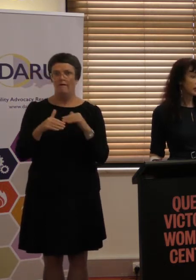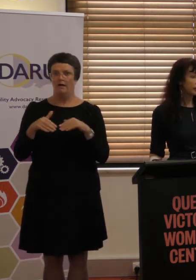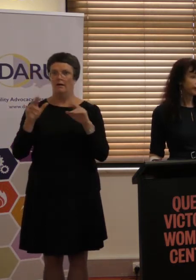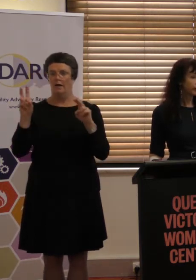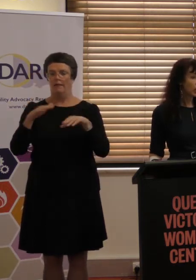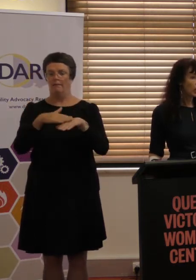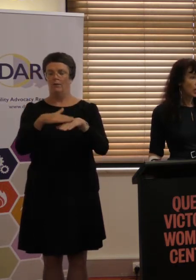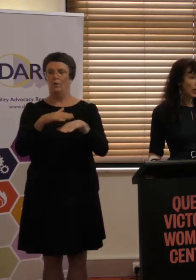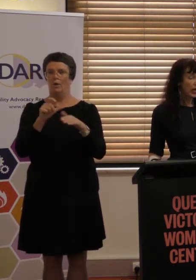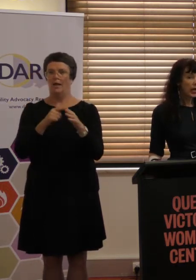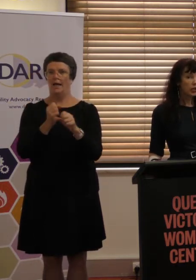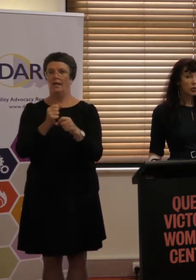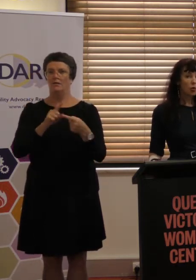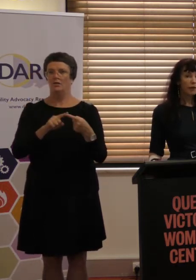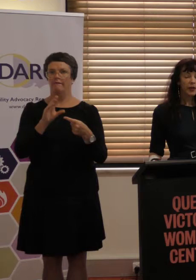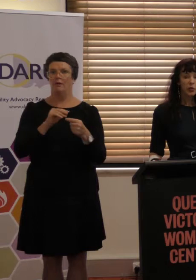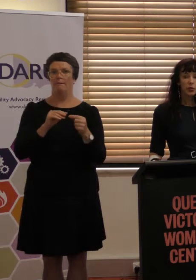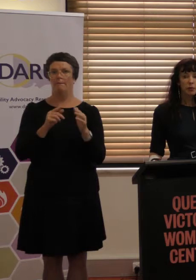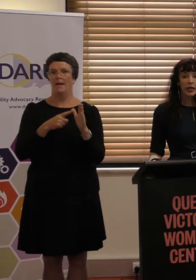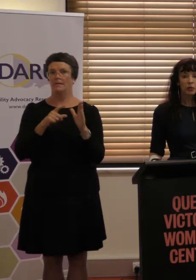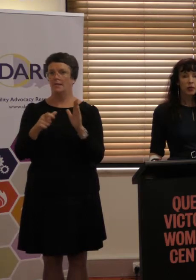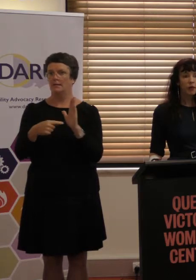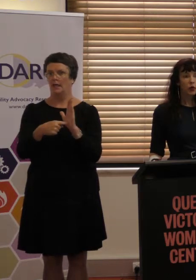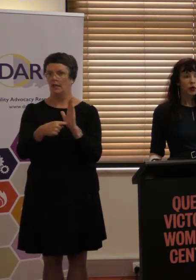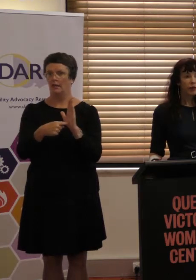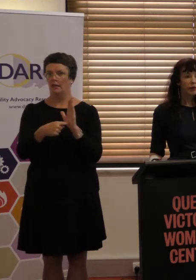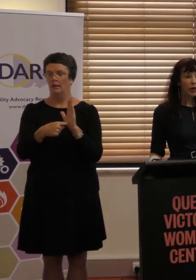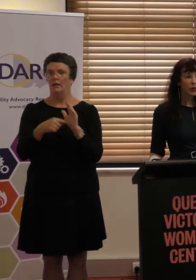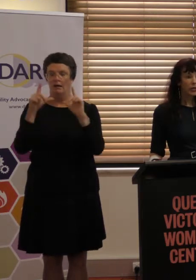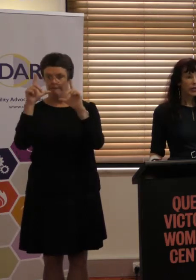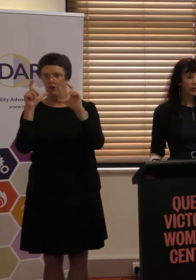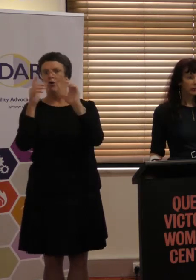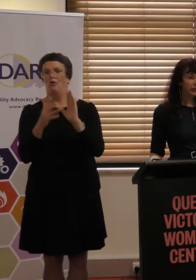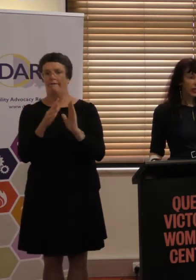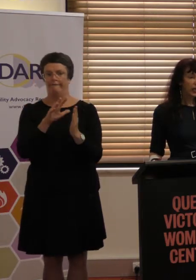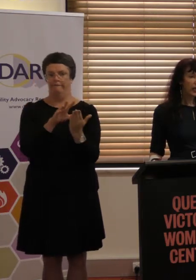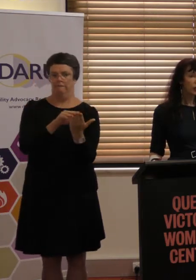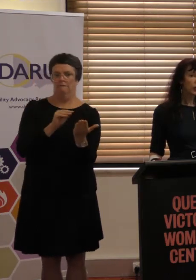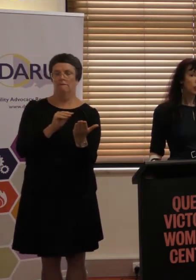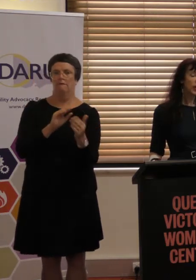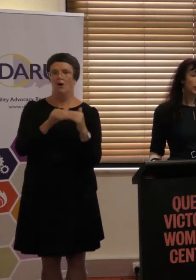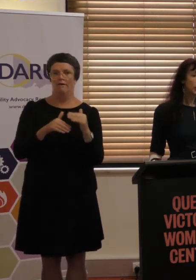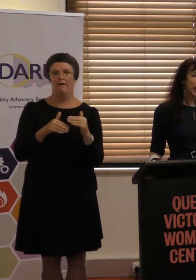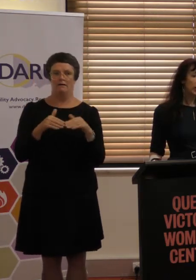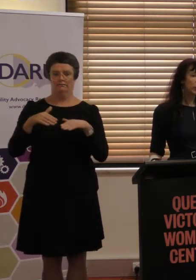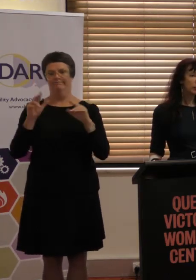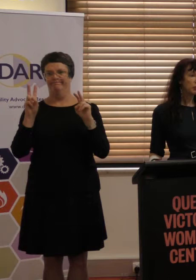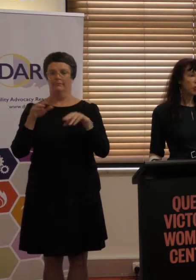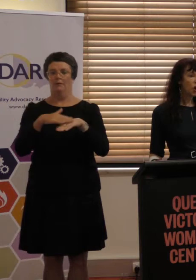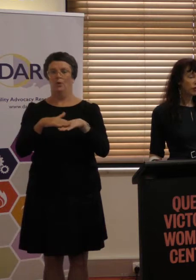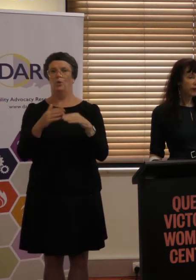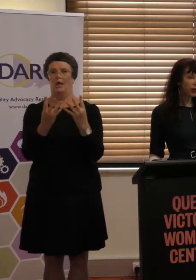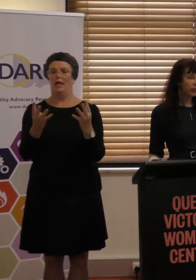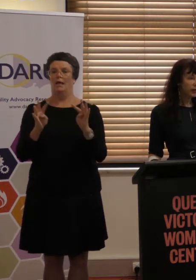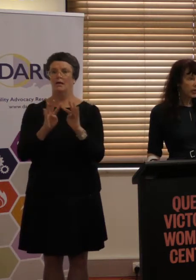ACT and what a fuss was made when a photograph of that was taken, and it went all around Australia and people